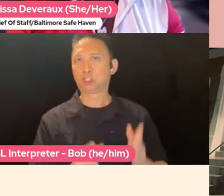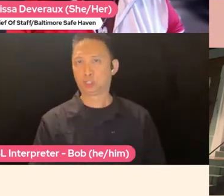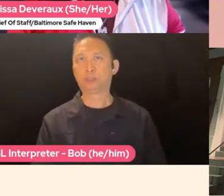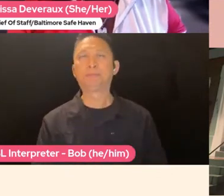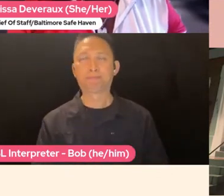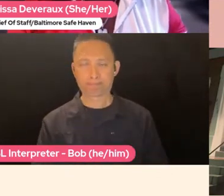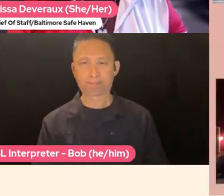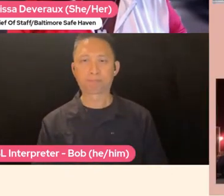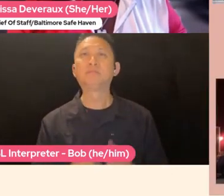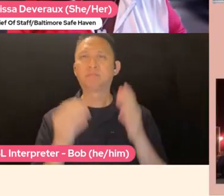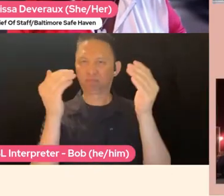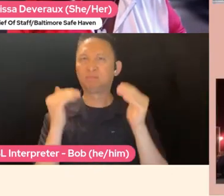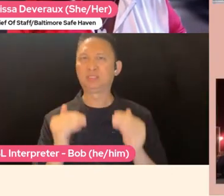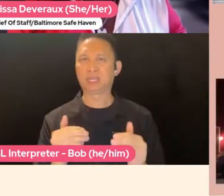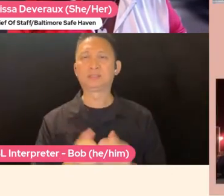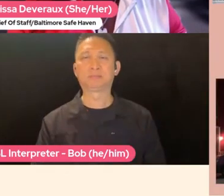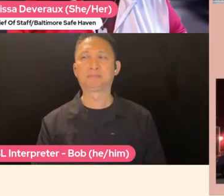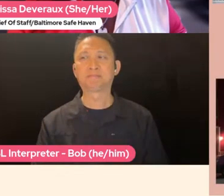Could we switch over, please?